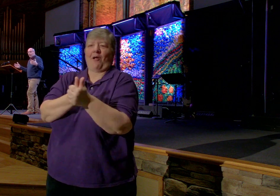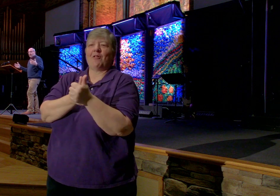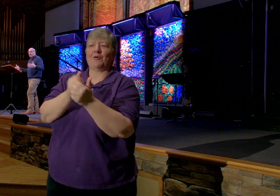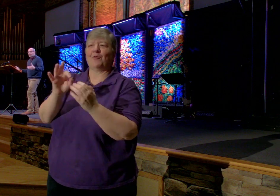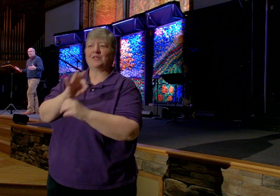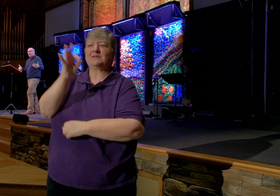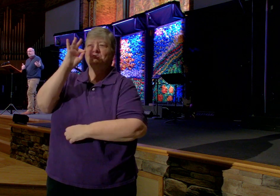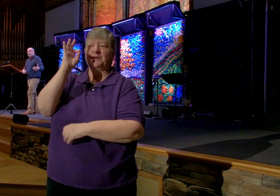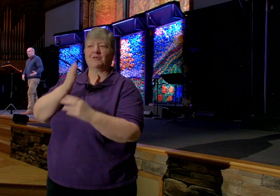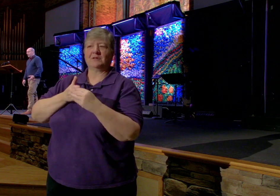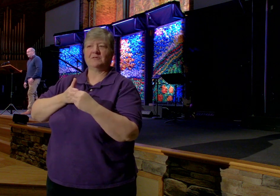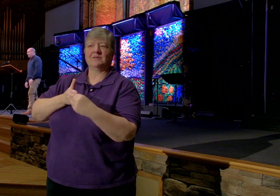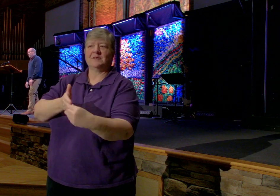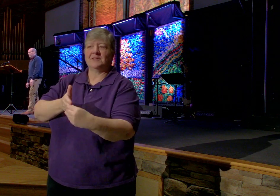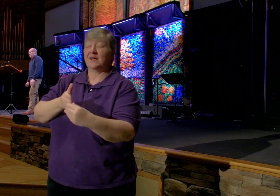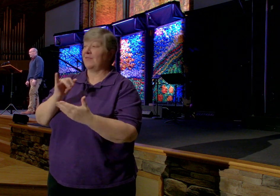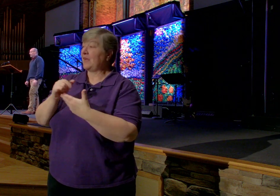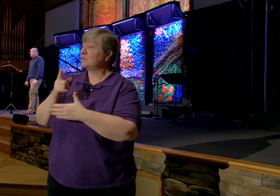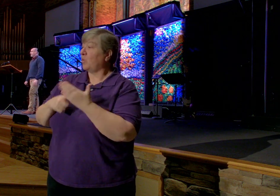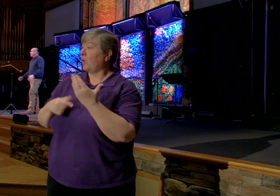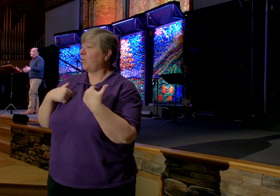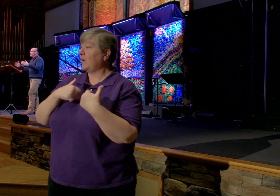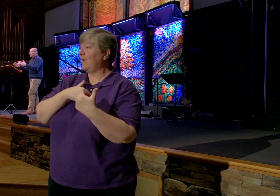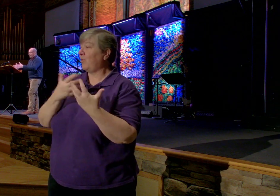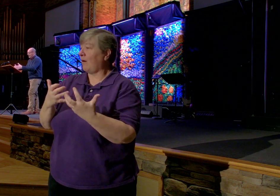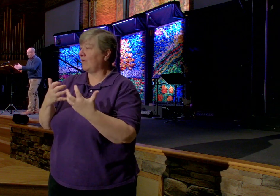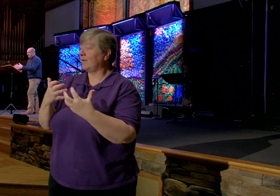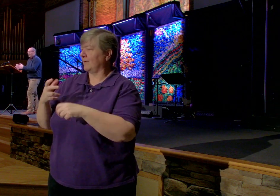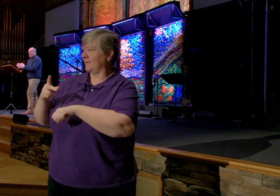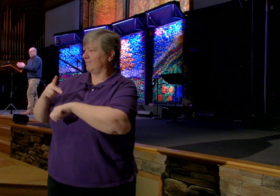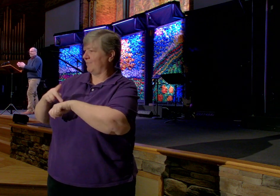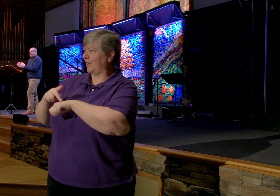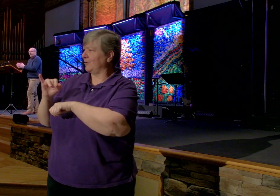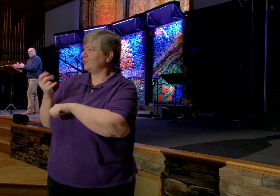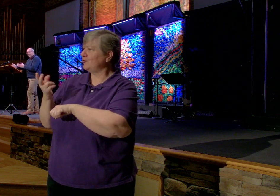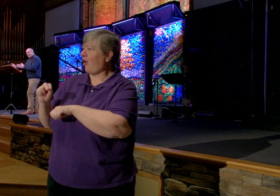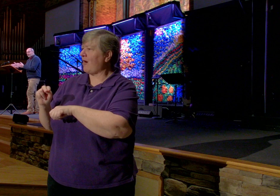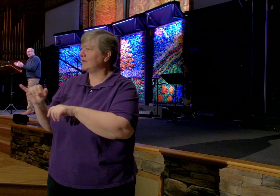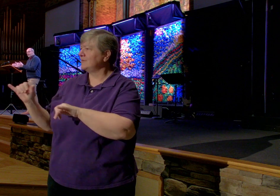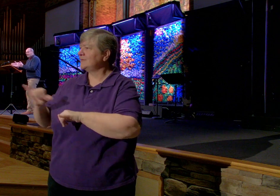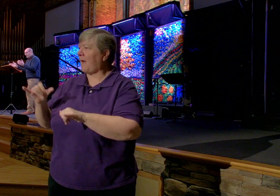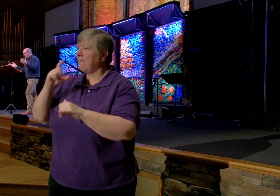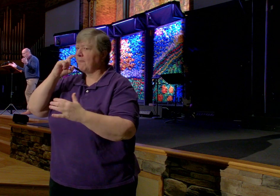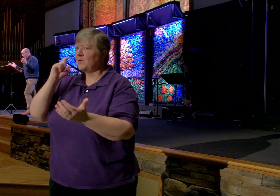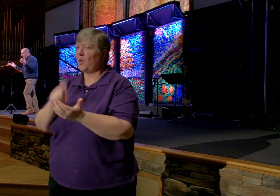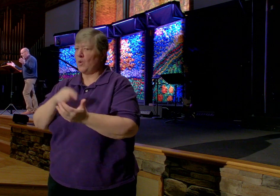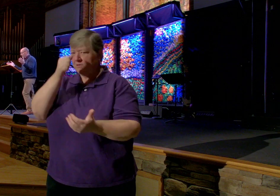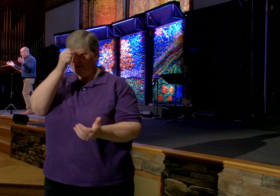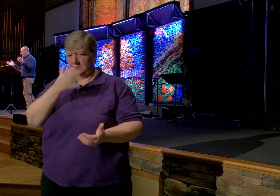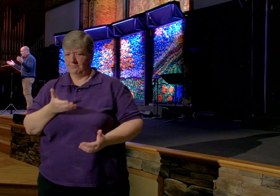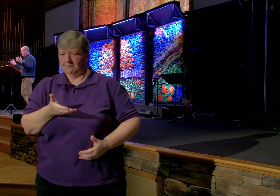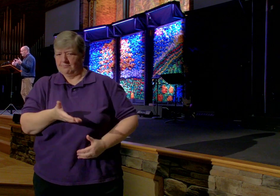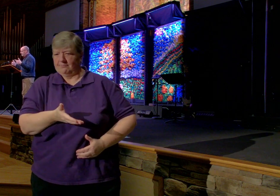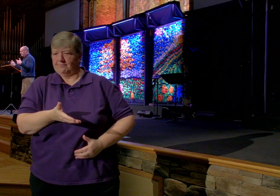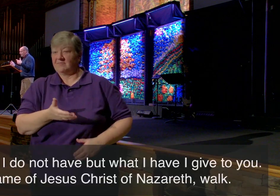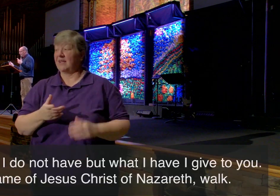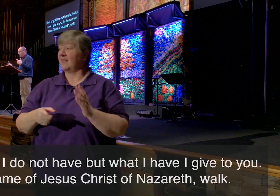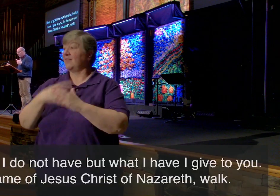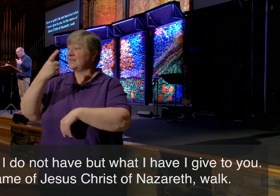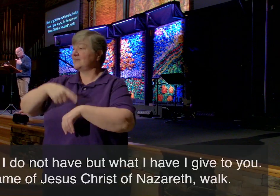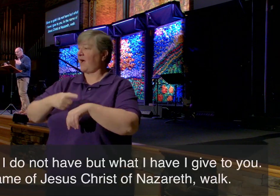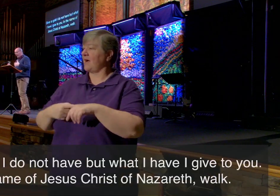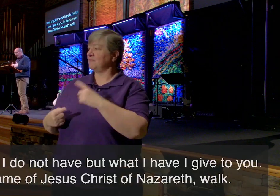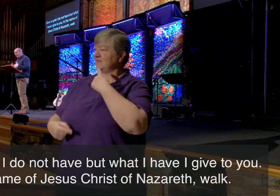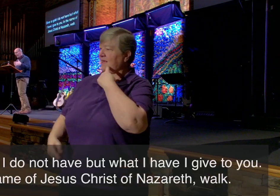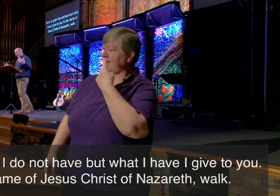with the Spirit, which is what we want, which is what Peter and John were doing. They noticed this guy. And this day, this time, they were led to